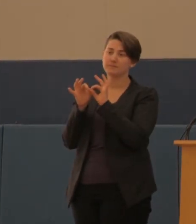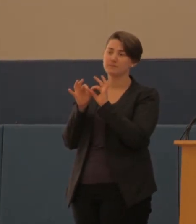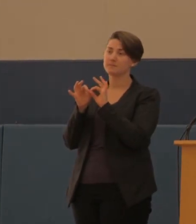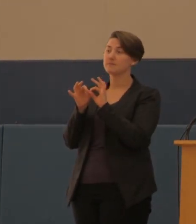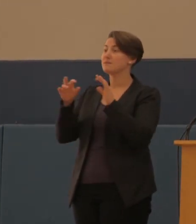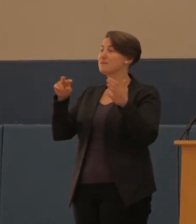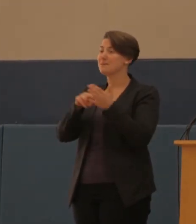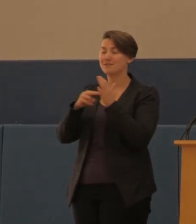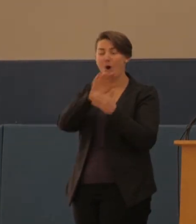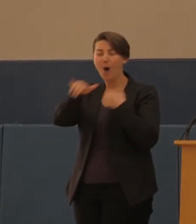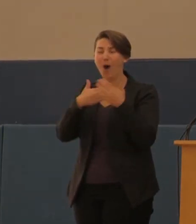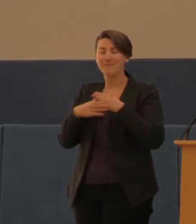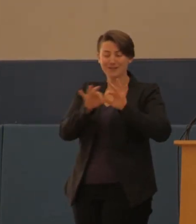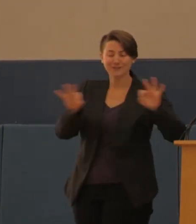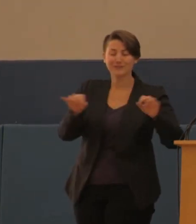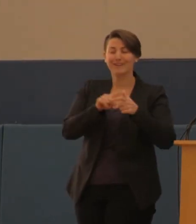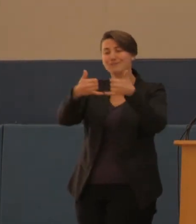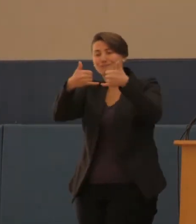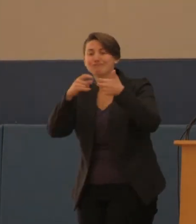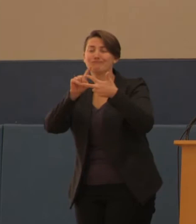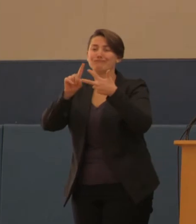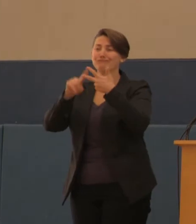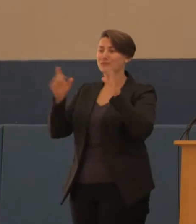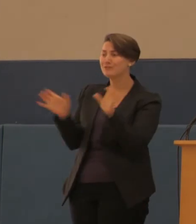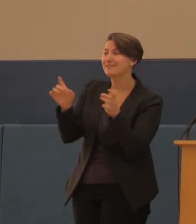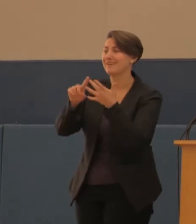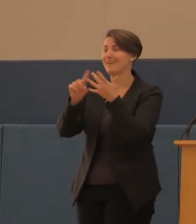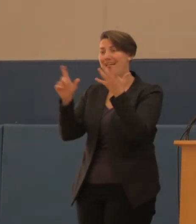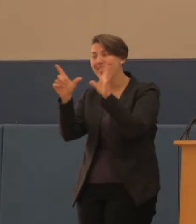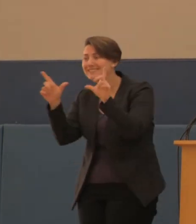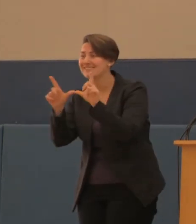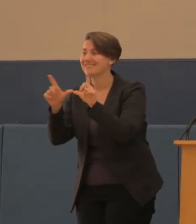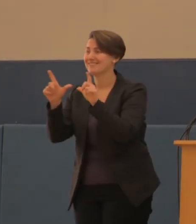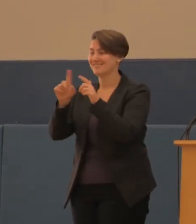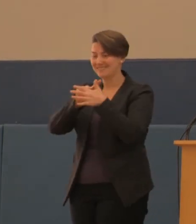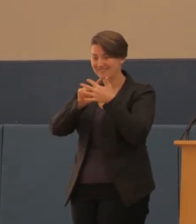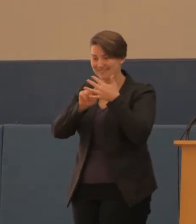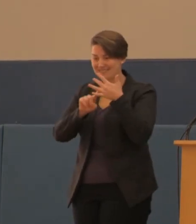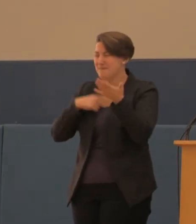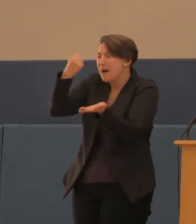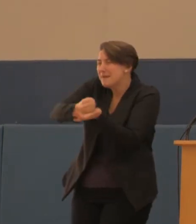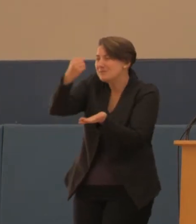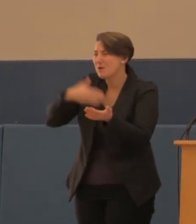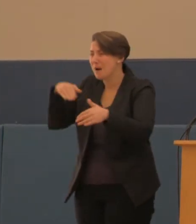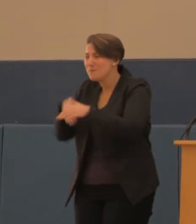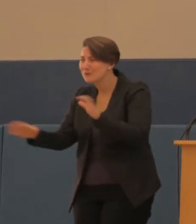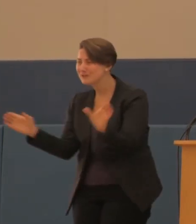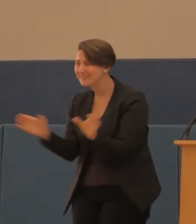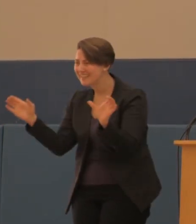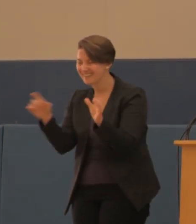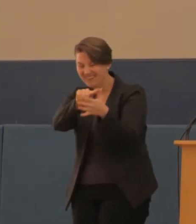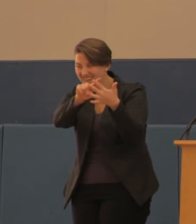every degree, every accomplishment, every certificate, every award, every license, my passport, my birth